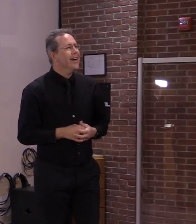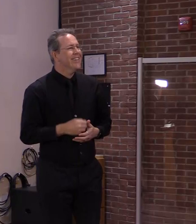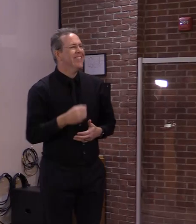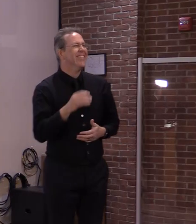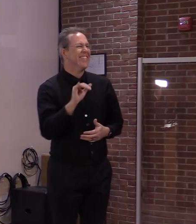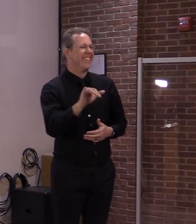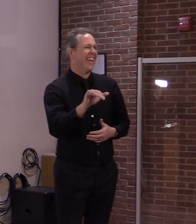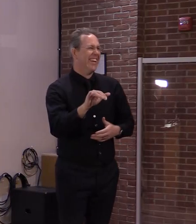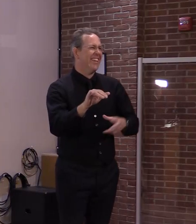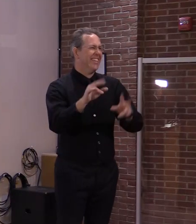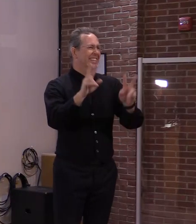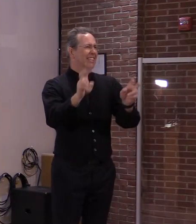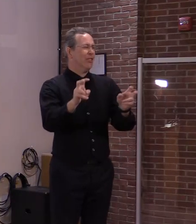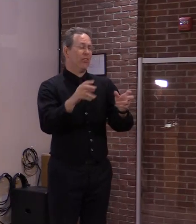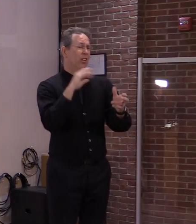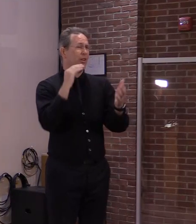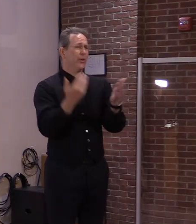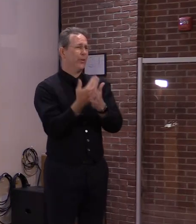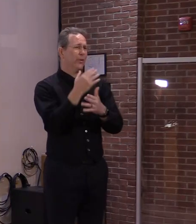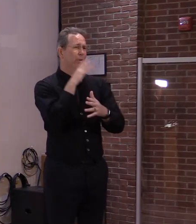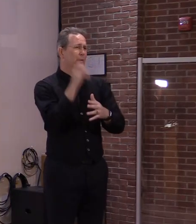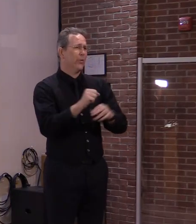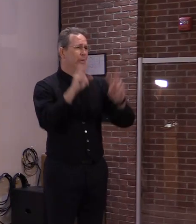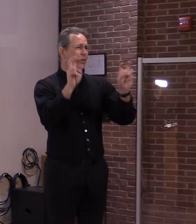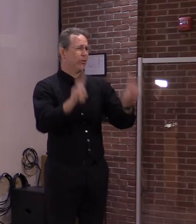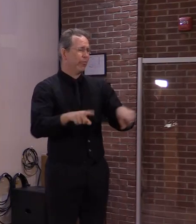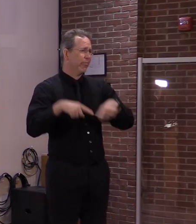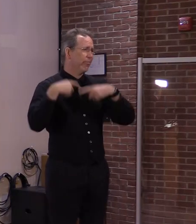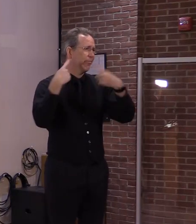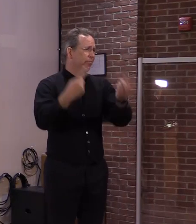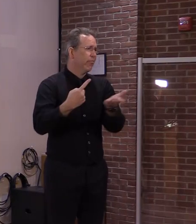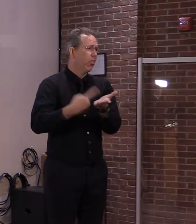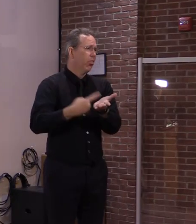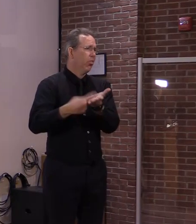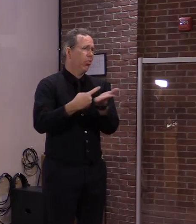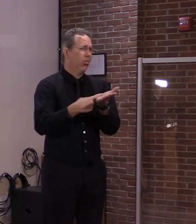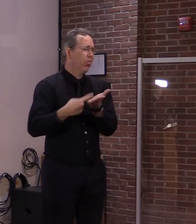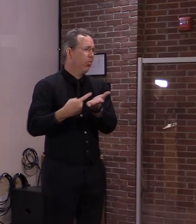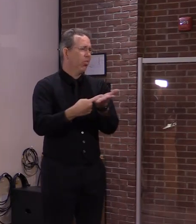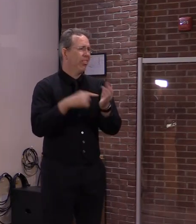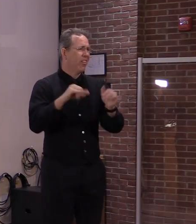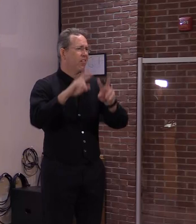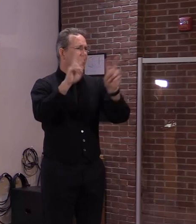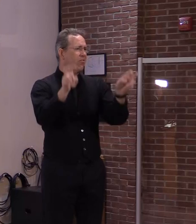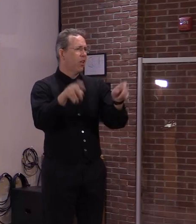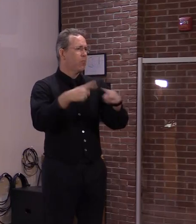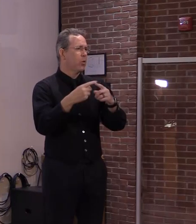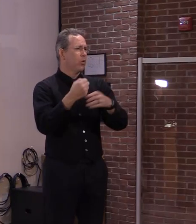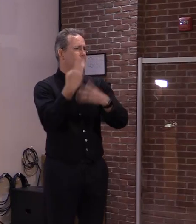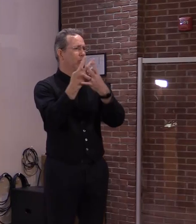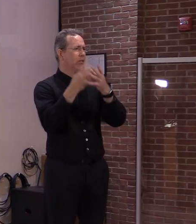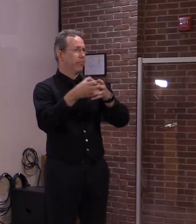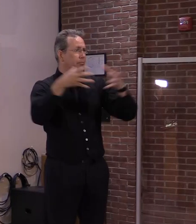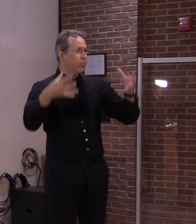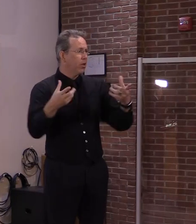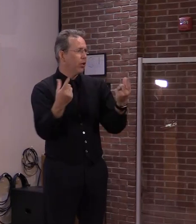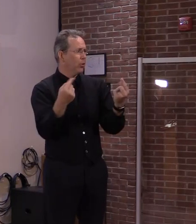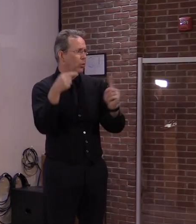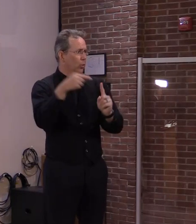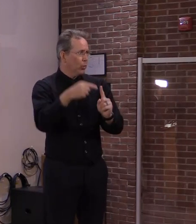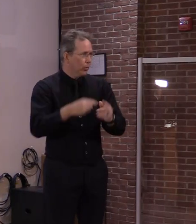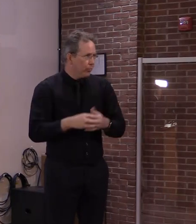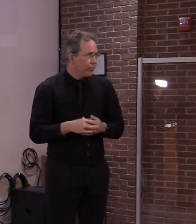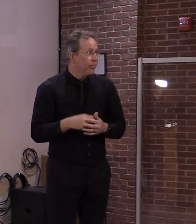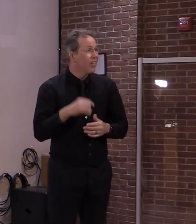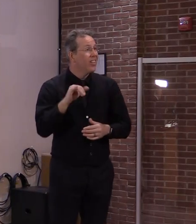the upgrading of existing facilities. We came out with a campus-type approach two or three